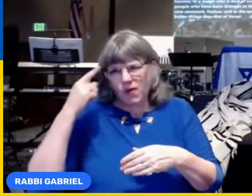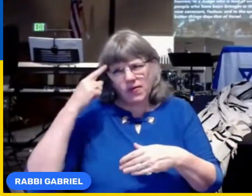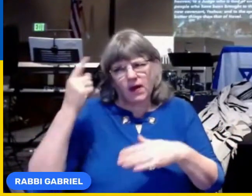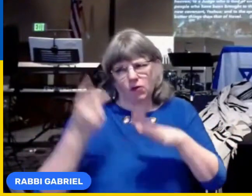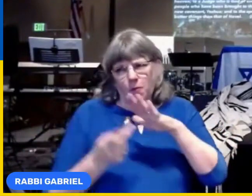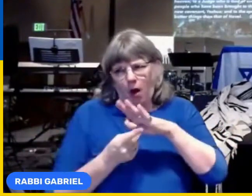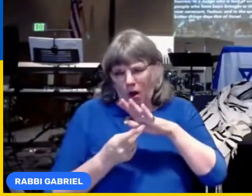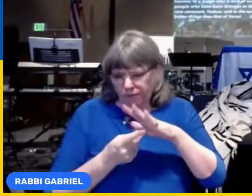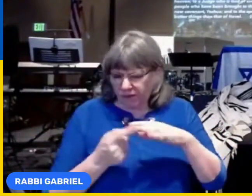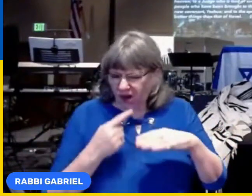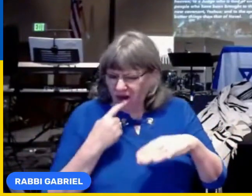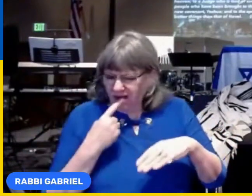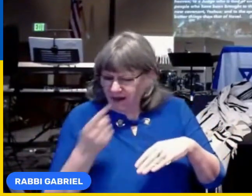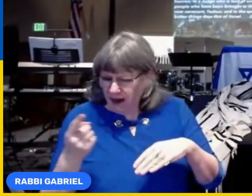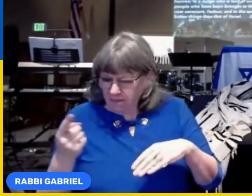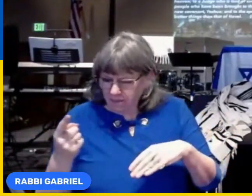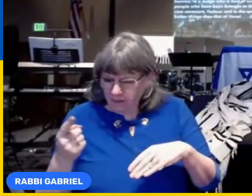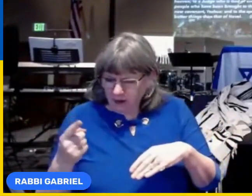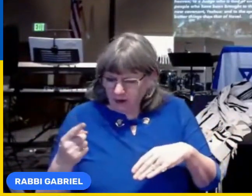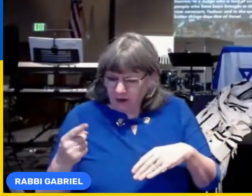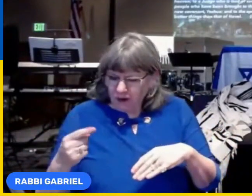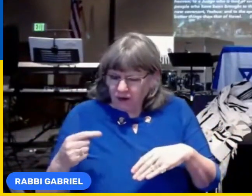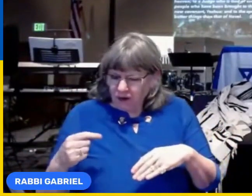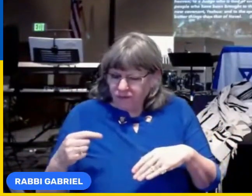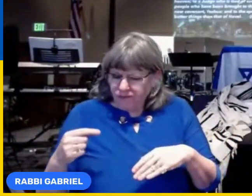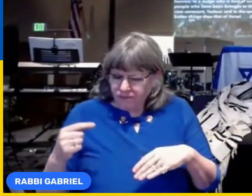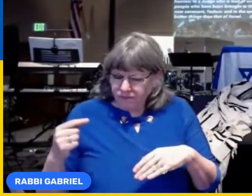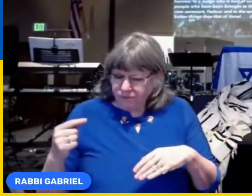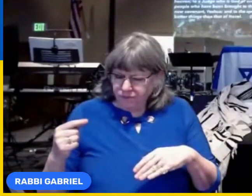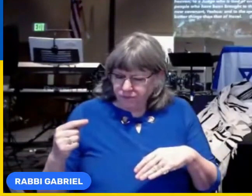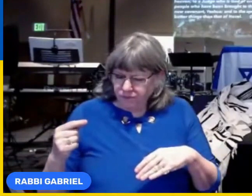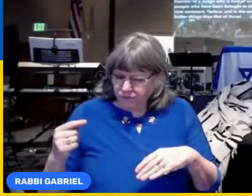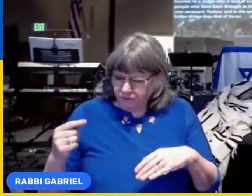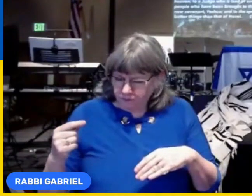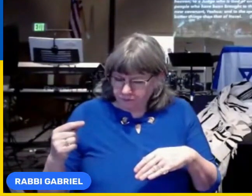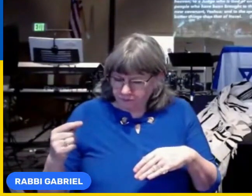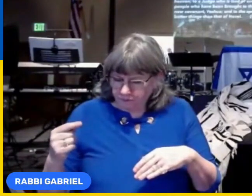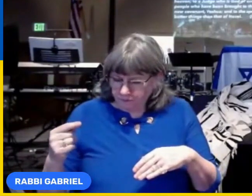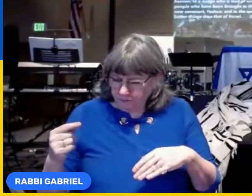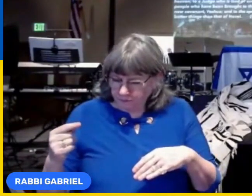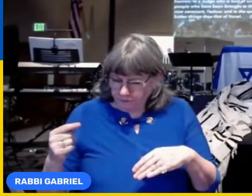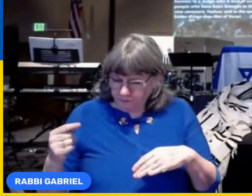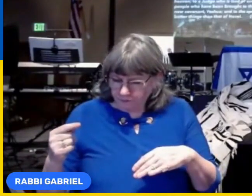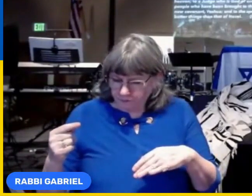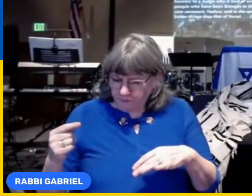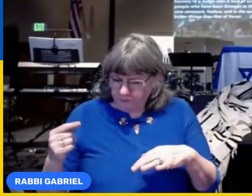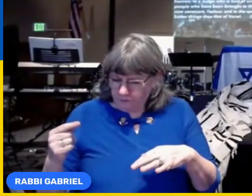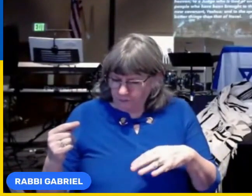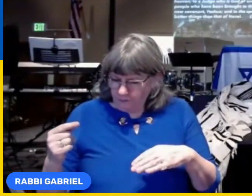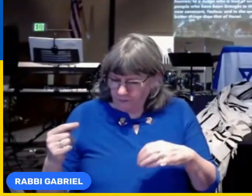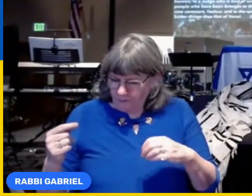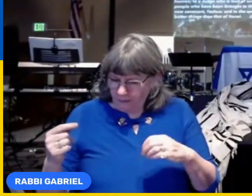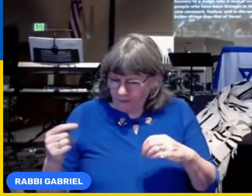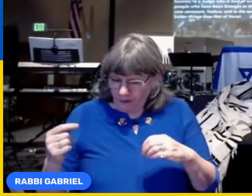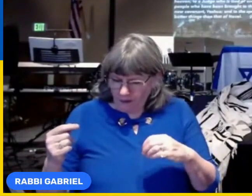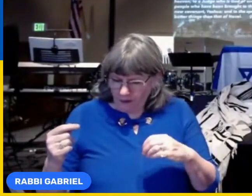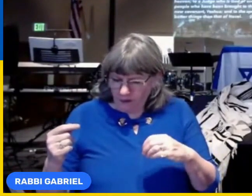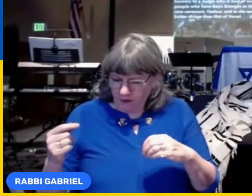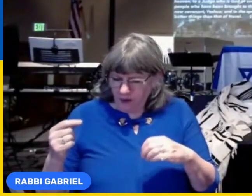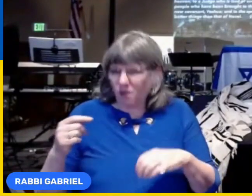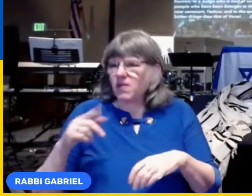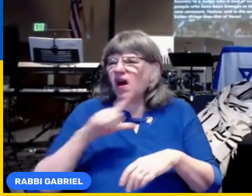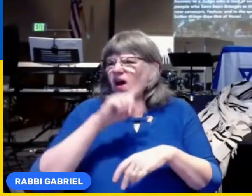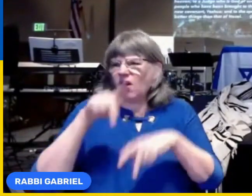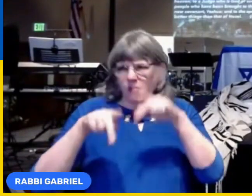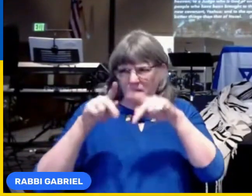them. For they couldn't bear what was being commanded them. If even an animal touches the mountain, it is to be stoned to death. And so